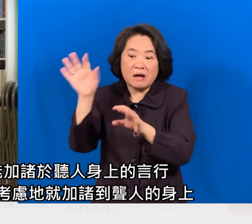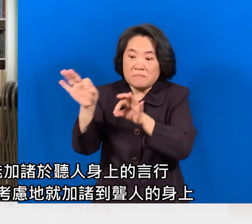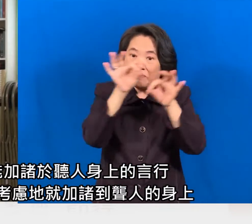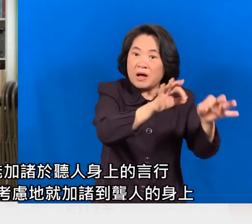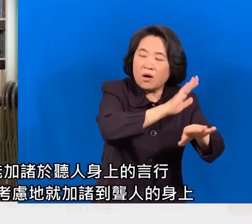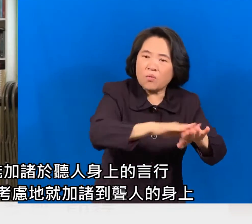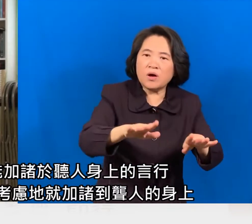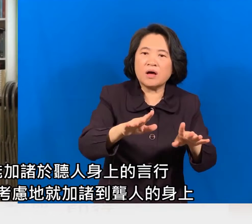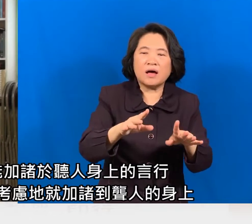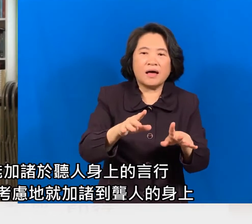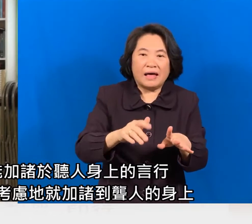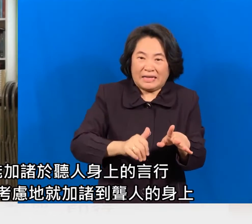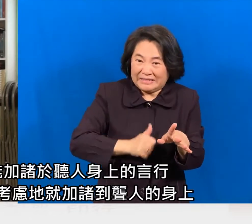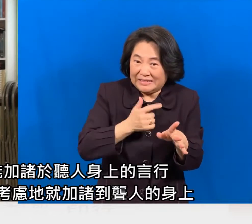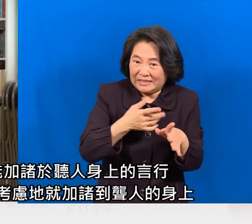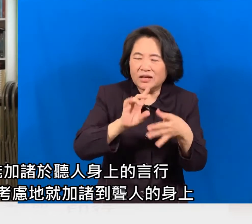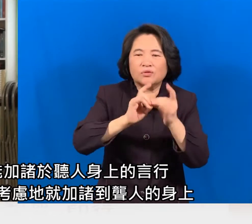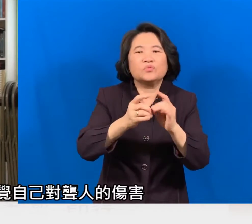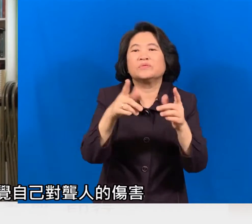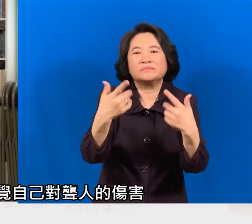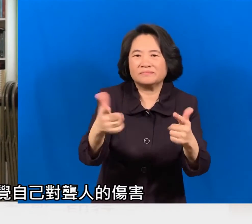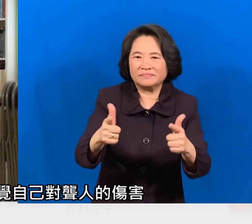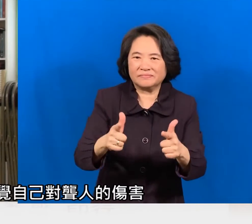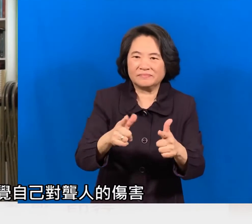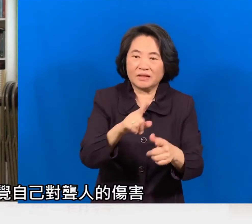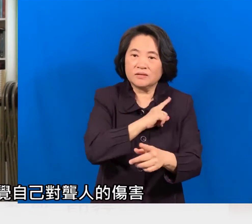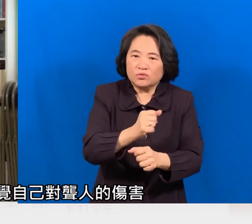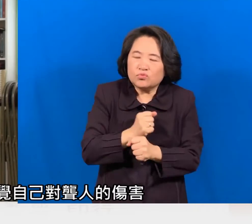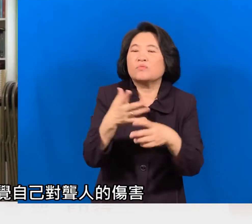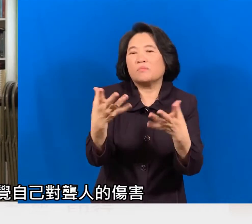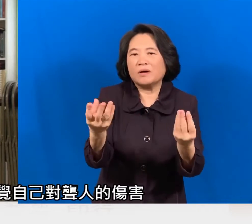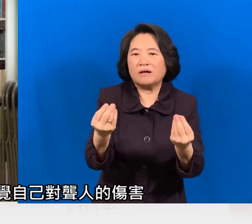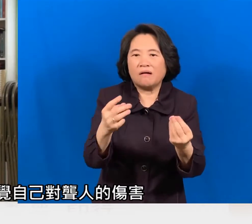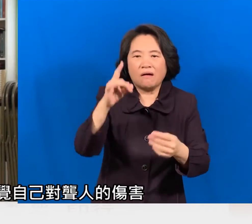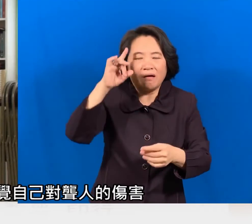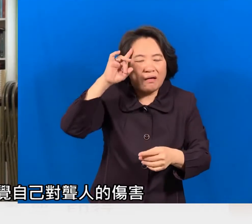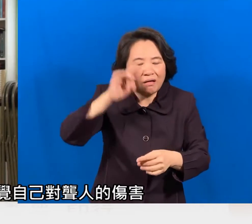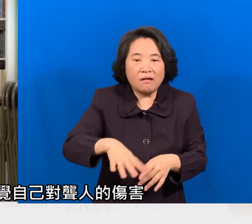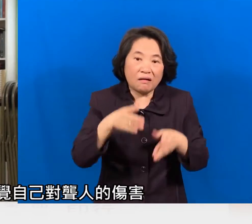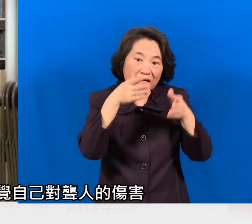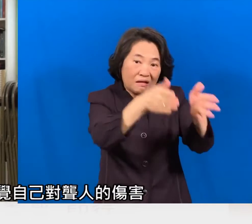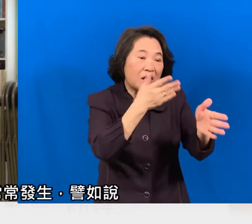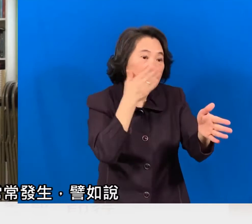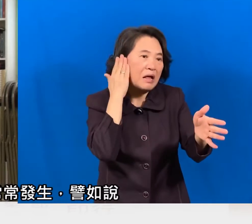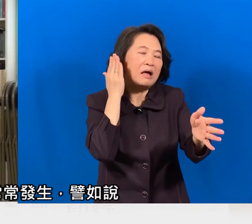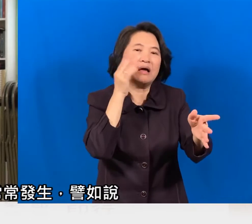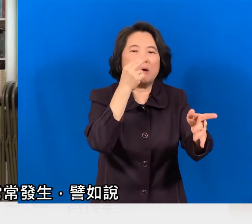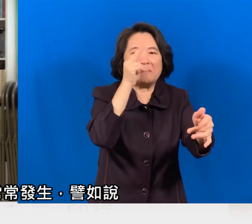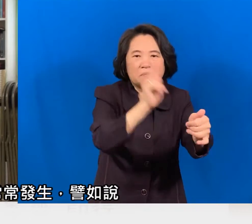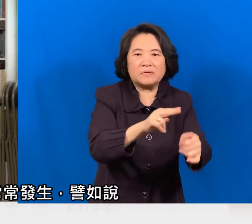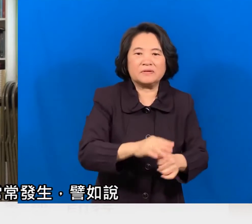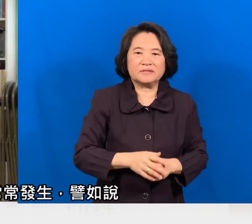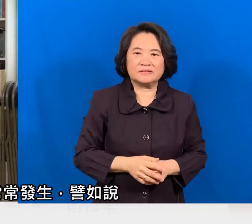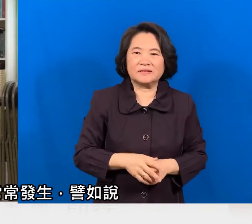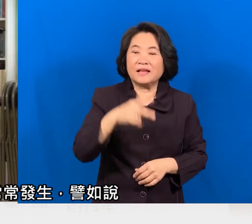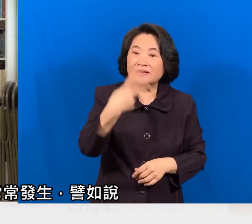use towards another hearing person, without realizing the hurt that he may have inflicted on the deaf person.